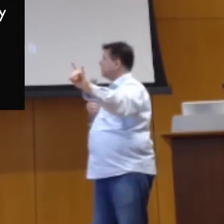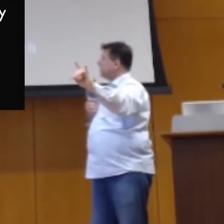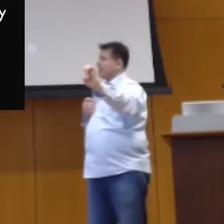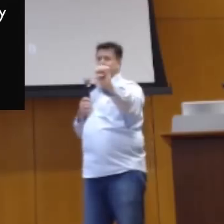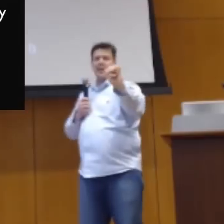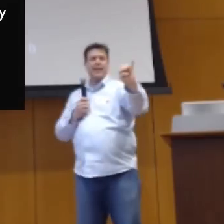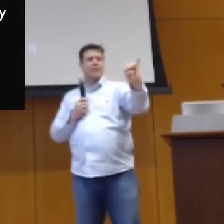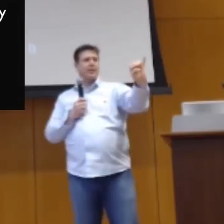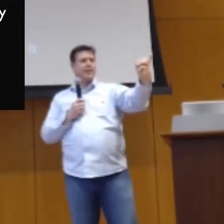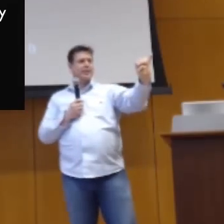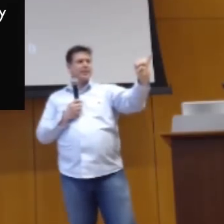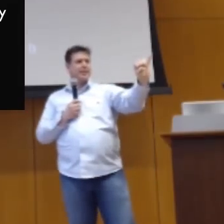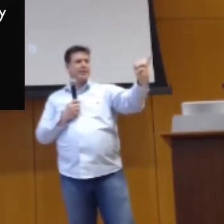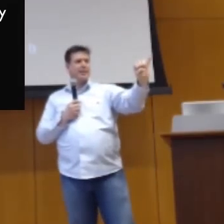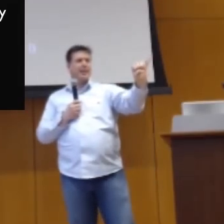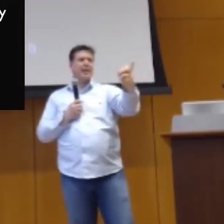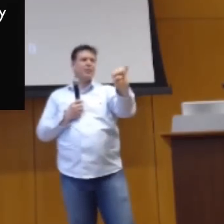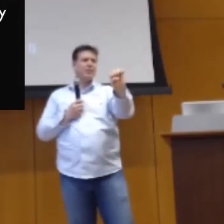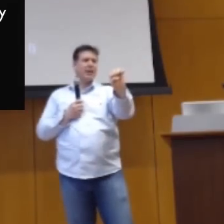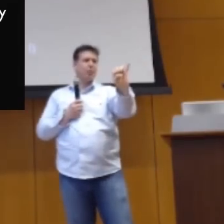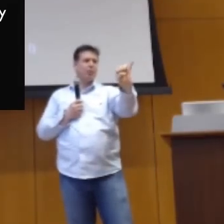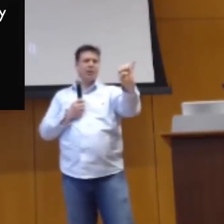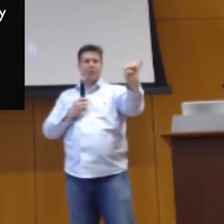And then D looks like this. And then you have to take one away.